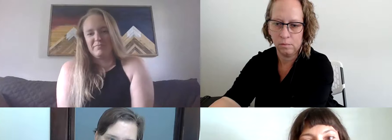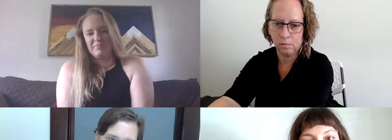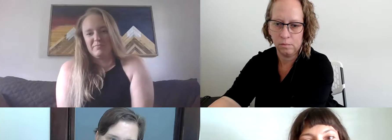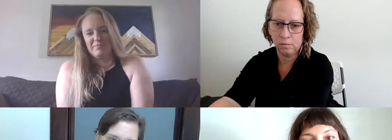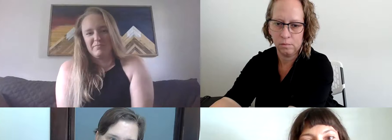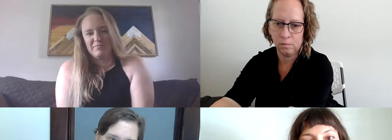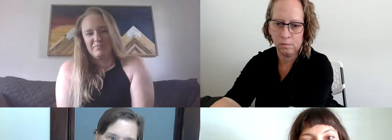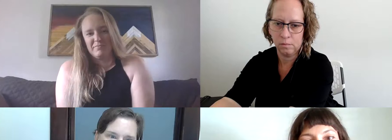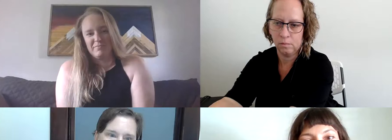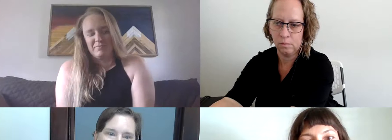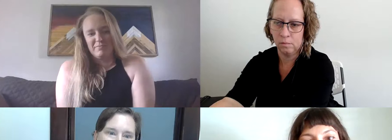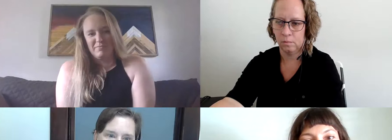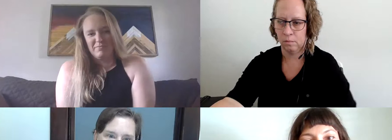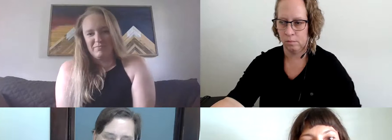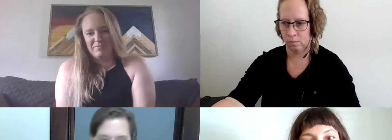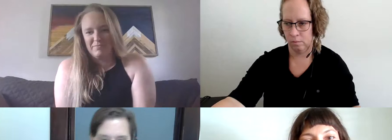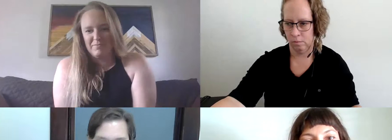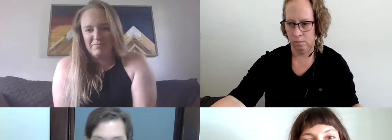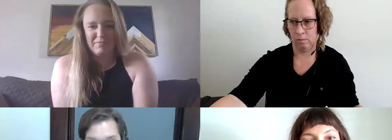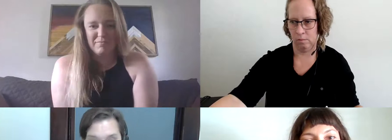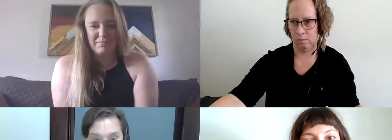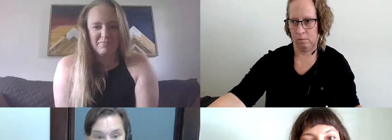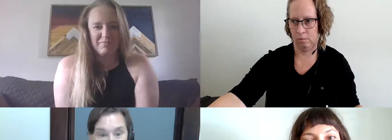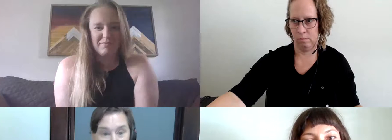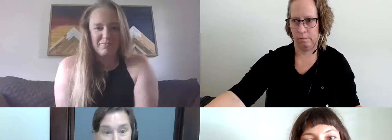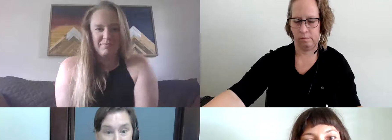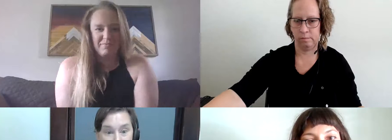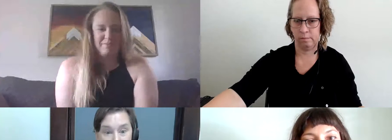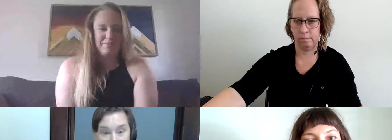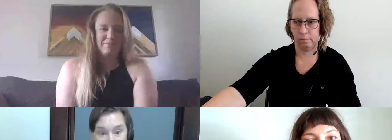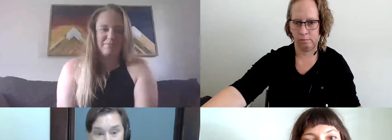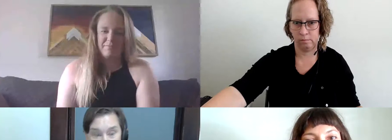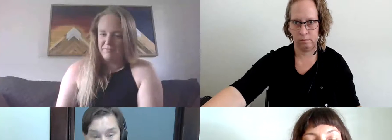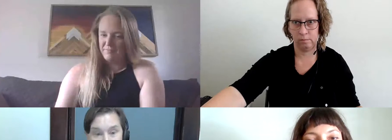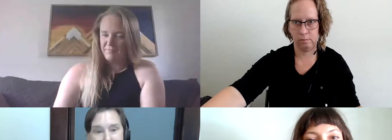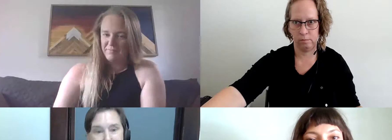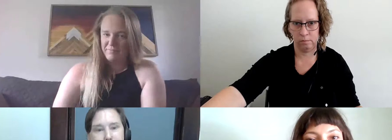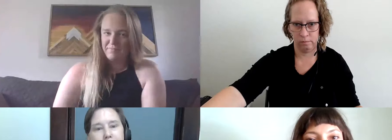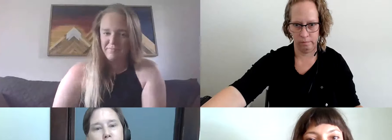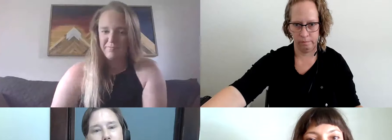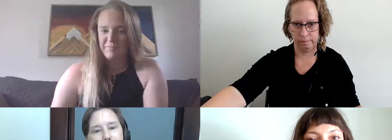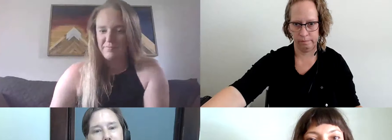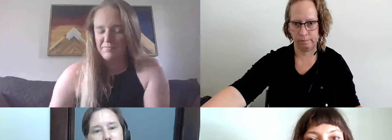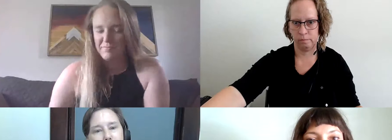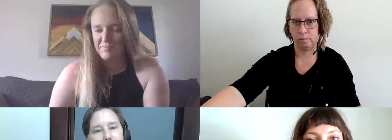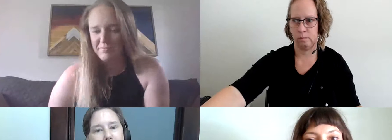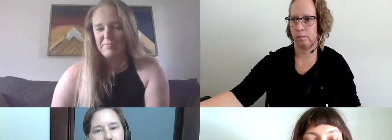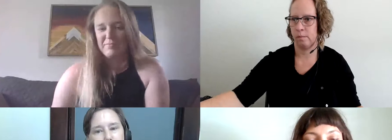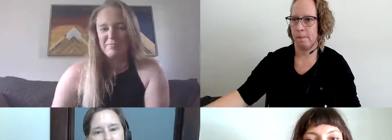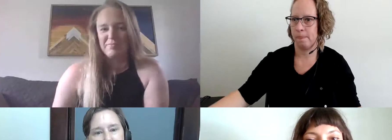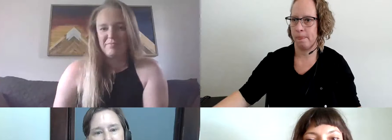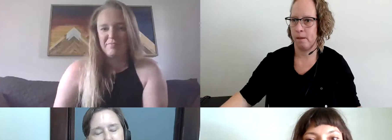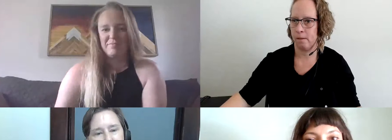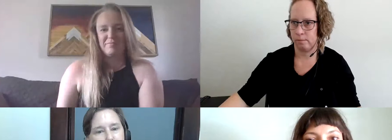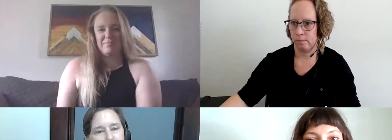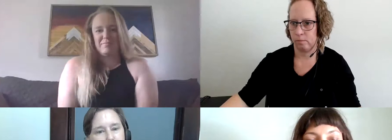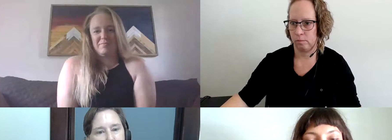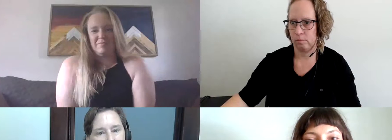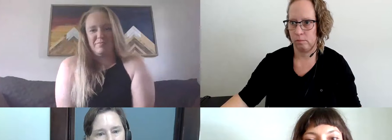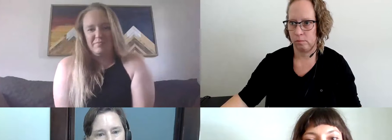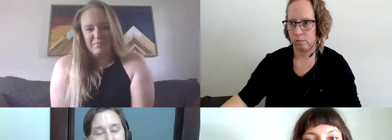needs. It's not our job to recommend, obviously, a service for a specific person, because you want to make sure that your employee